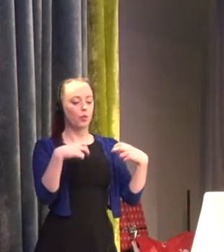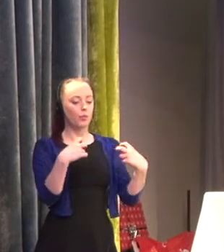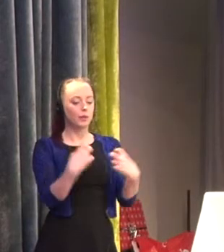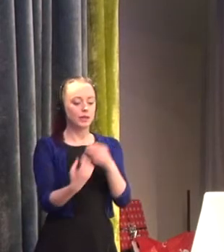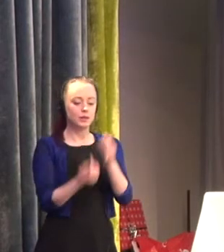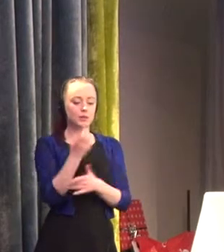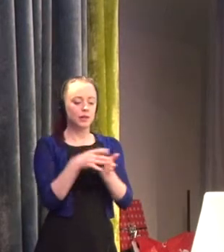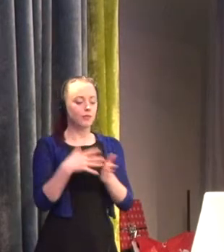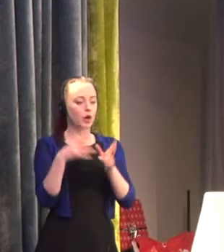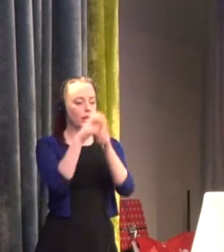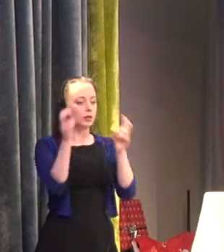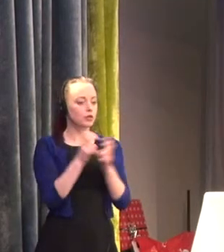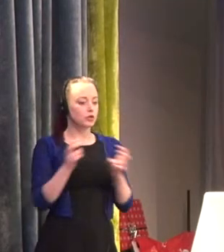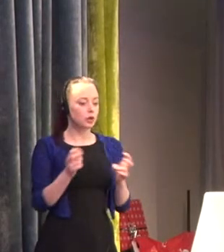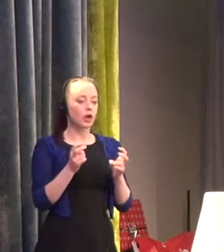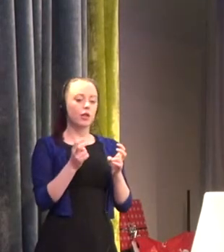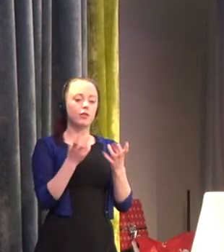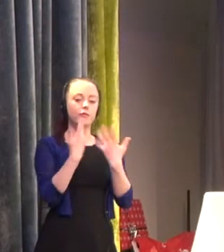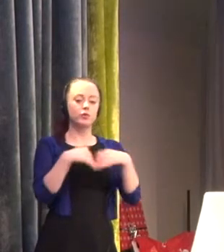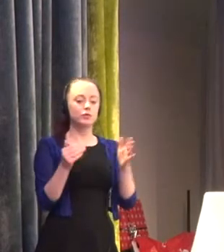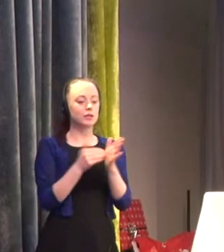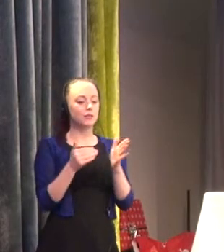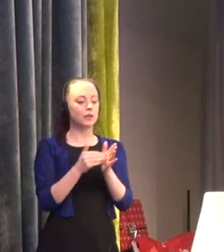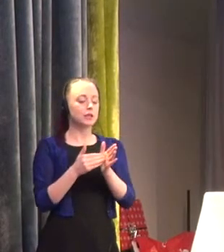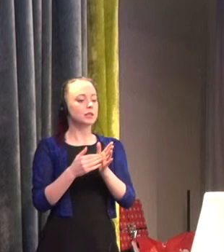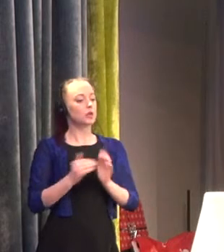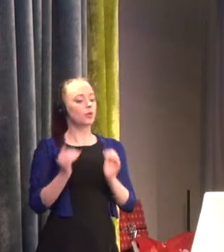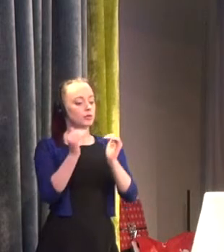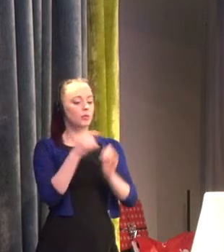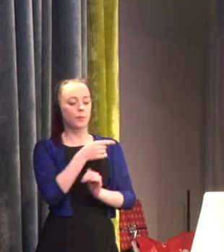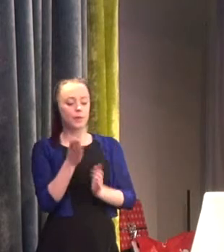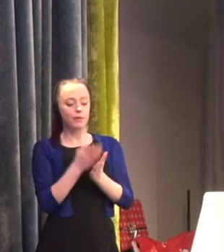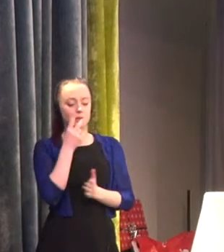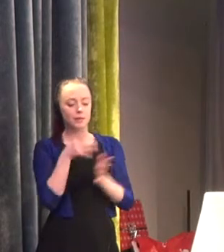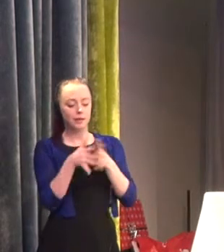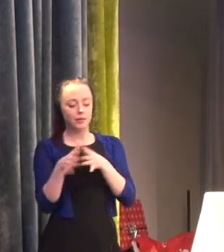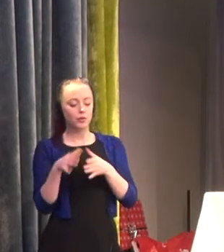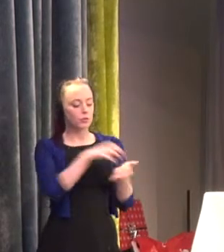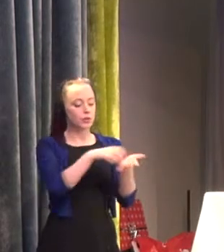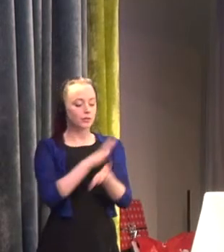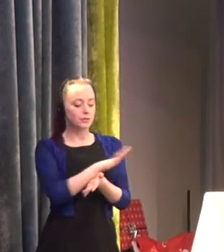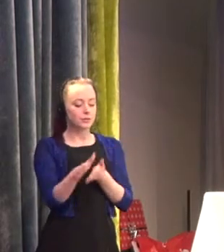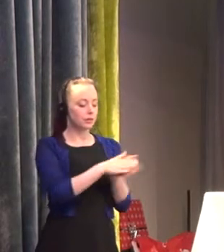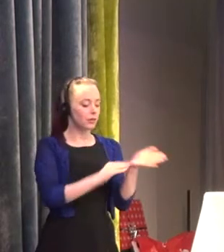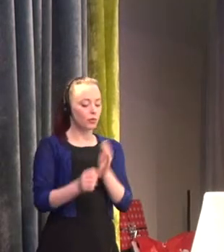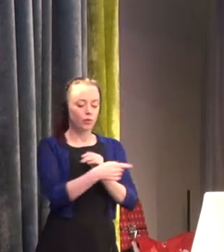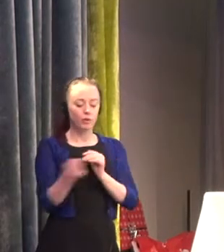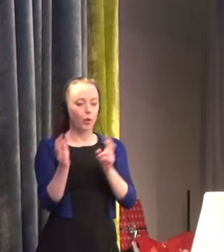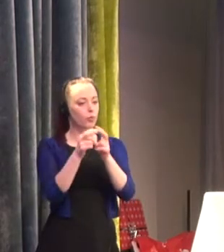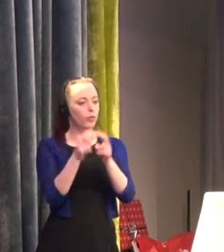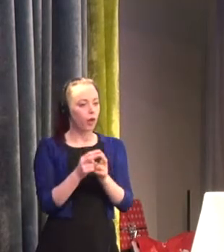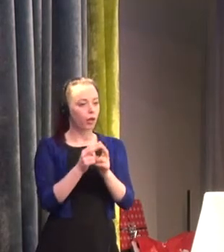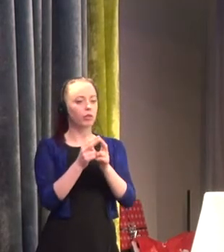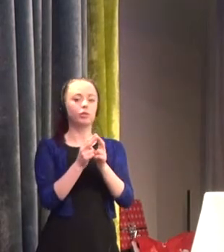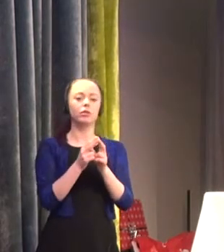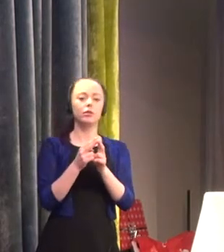they've done has just been marvelous. They've looked over the state reports, they've communicated with the DPOs in the local countries, and they've raised the attention